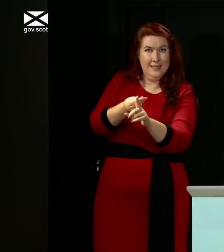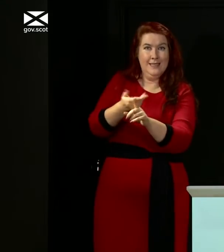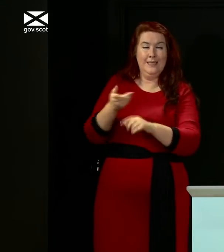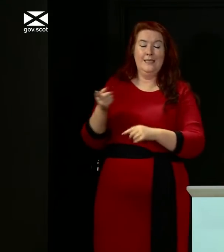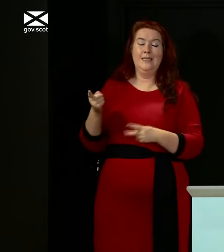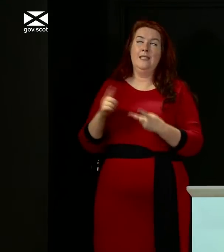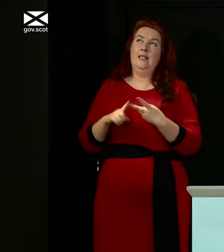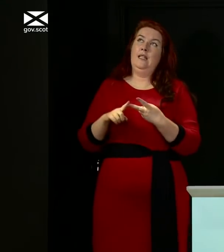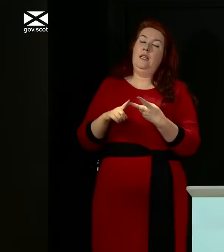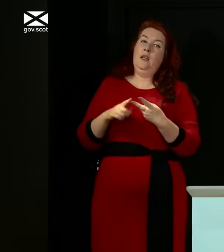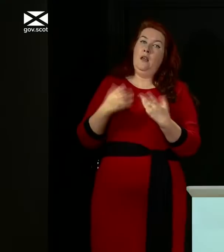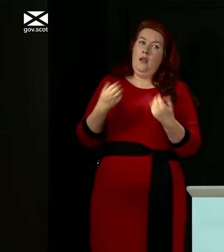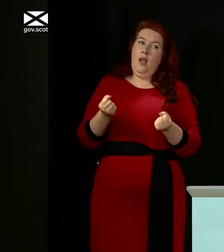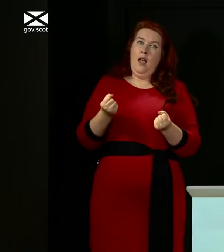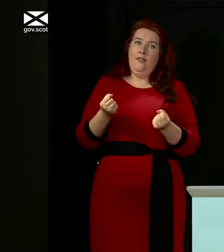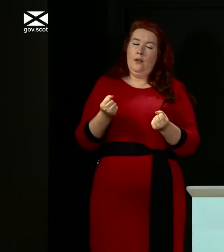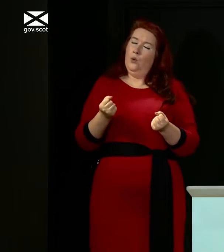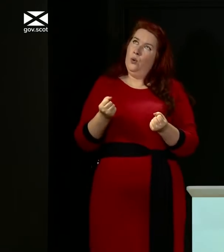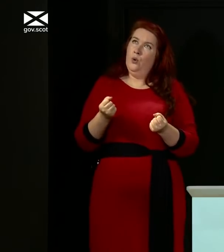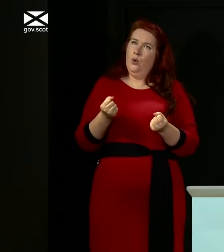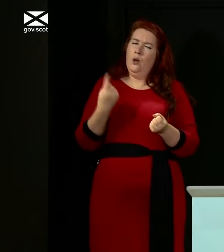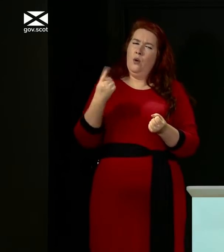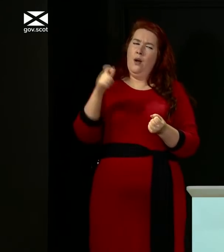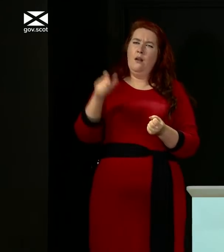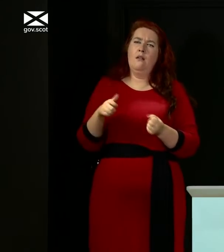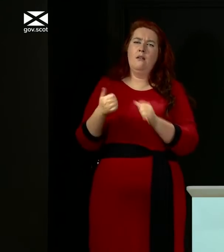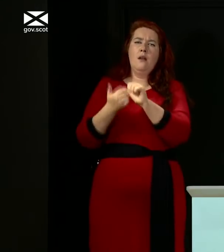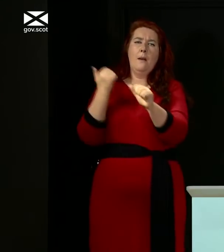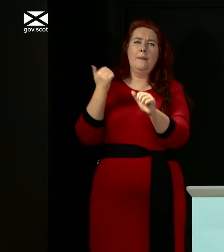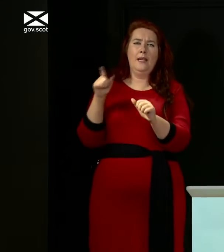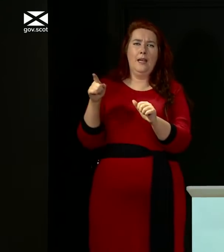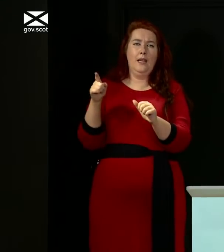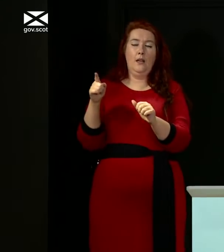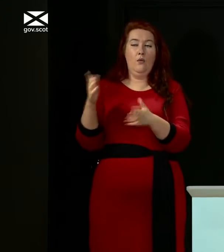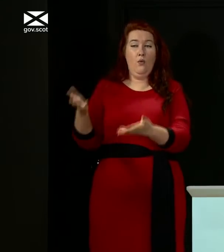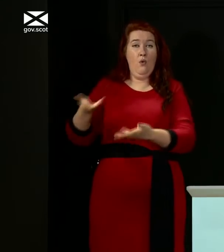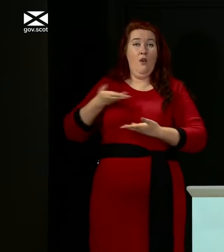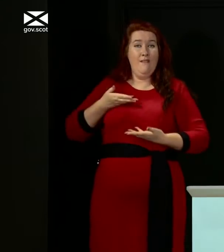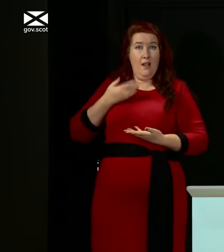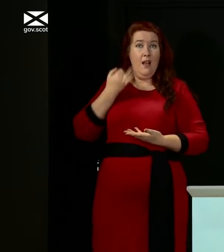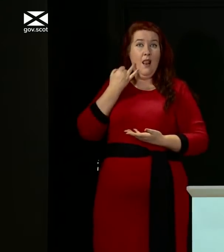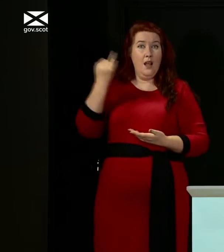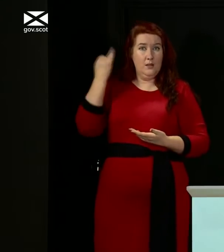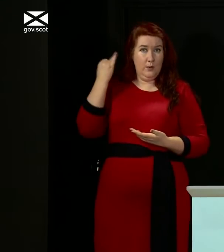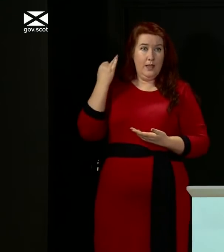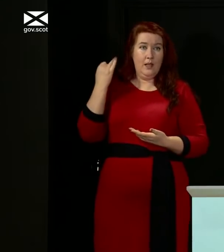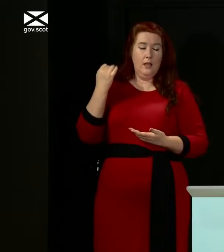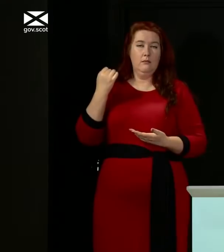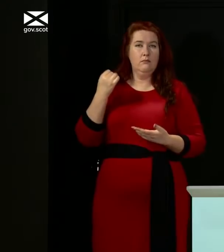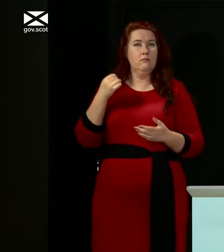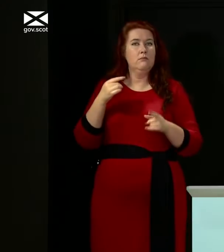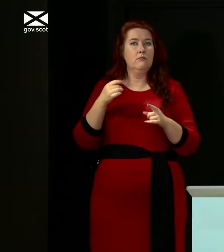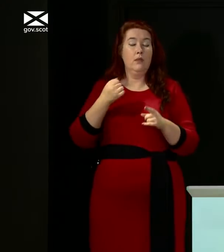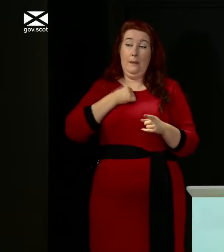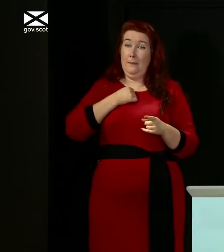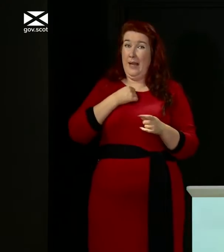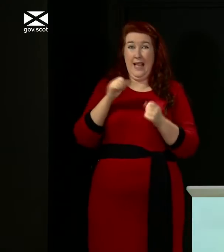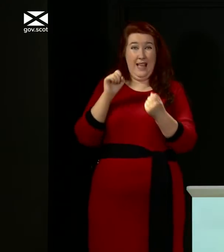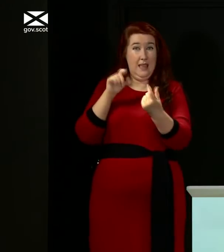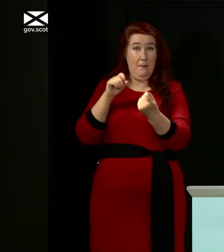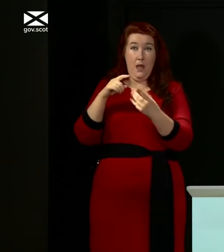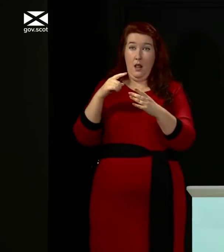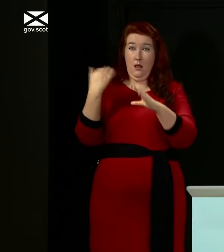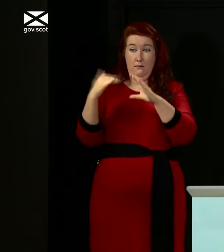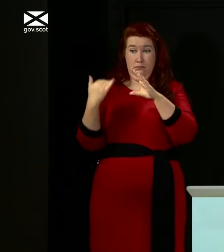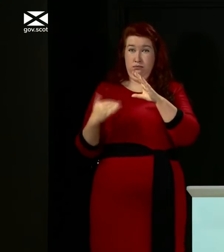have, after a particular company publicly made an offer last week, you know, my own, you know, email's been inundated